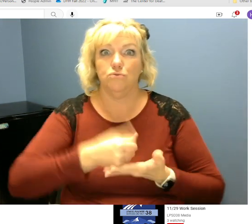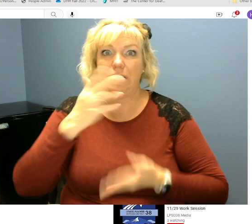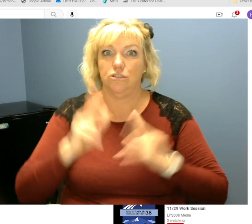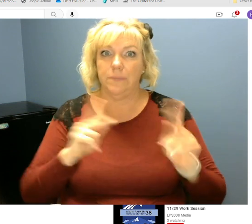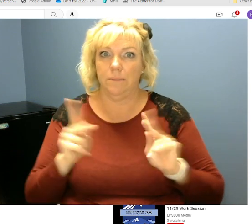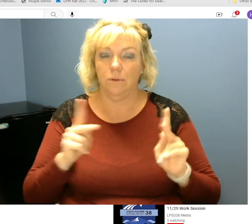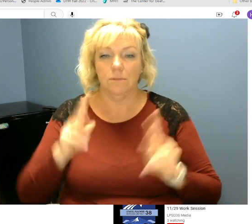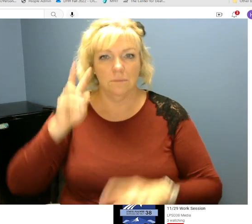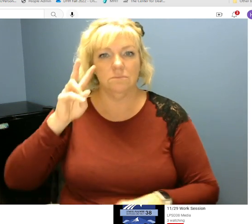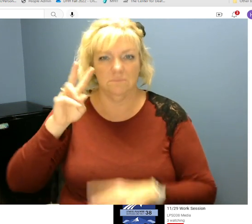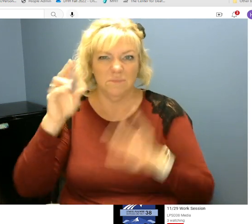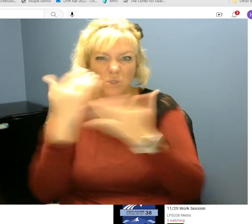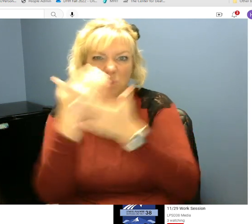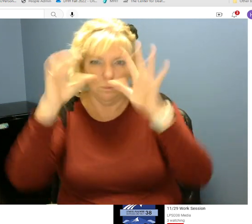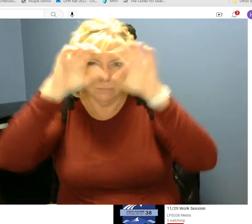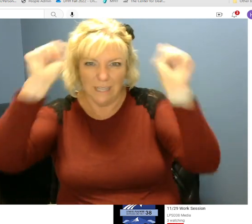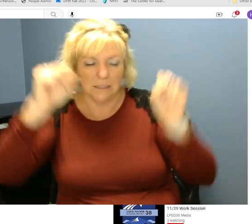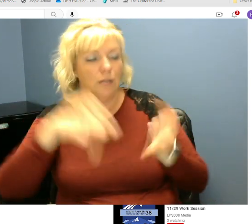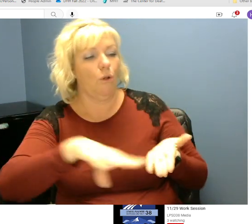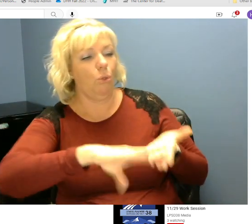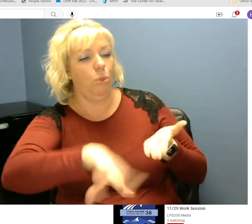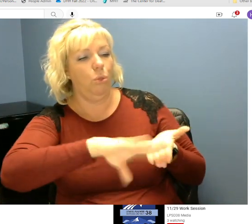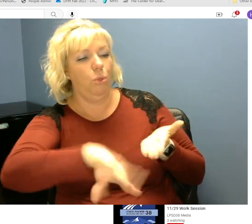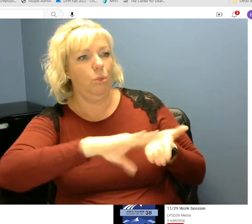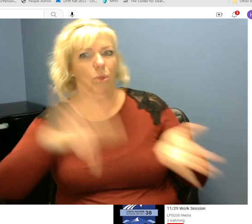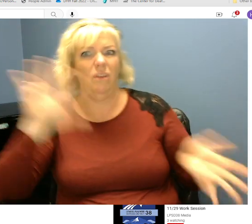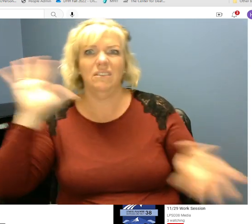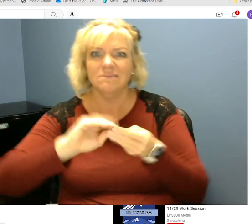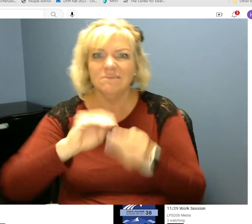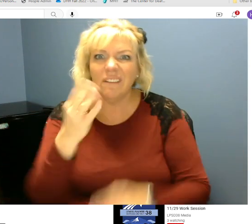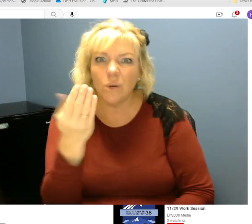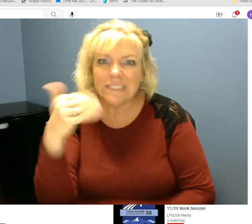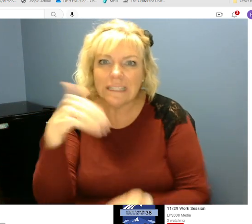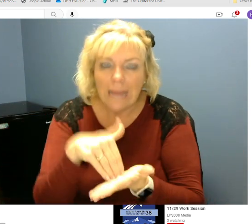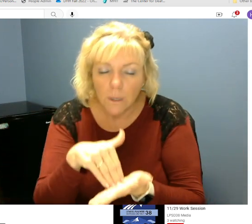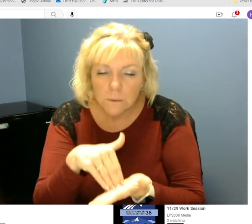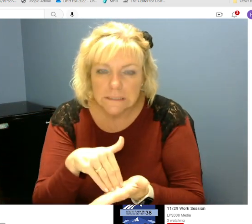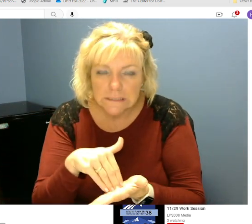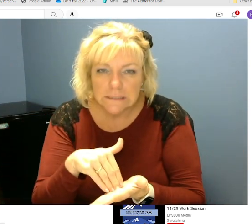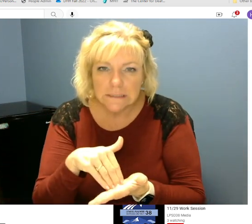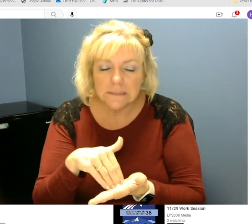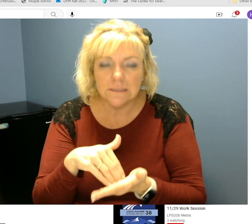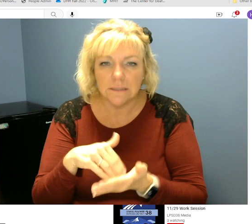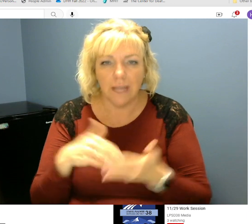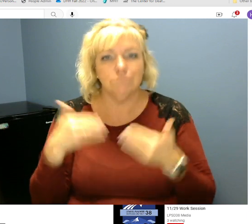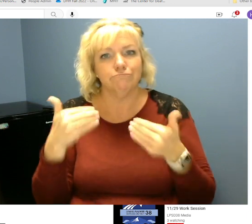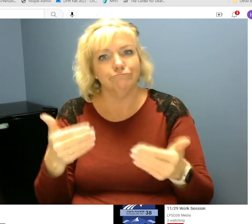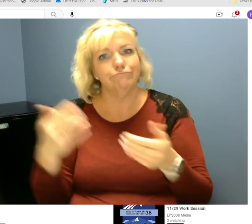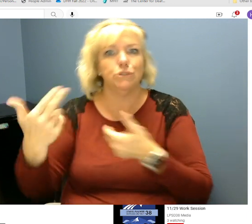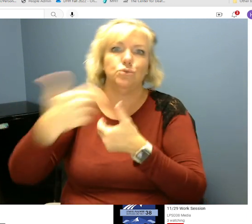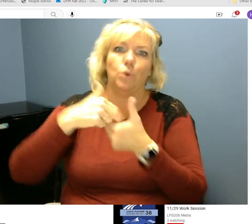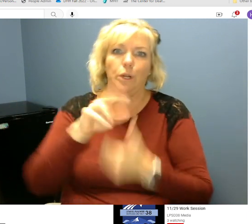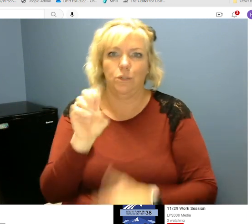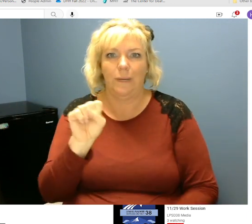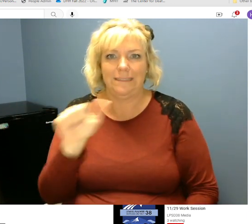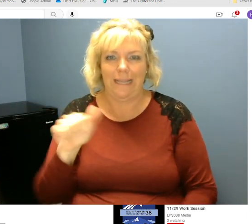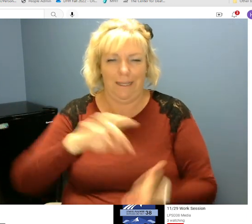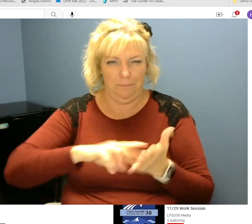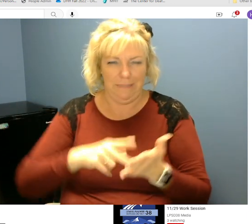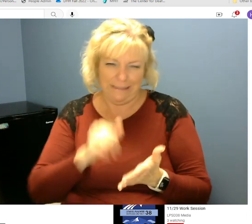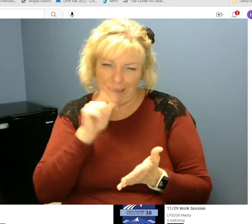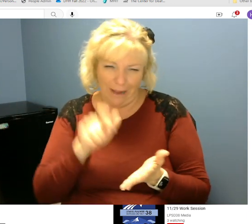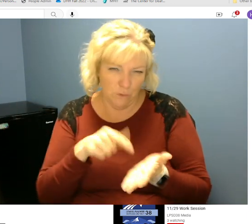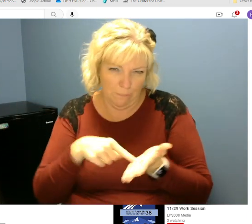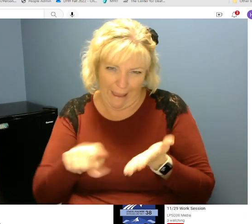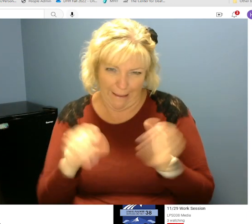really, there's no, they're not really having to pay in any way. And then when